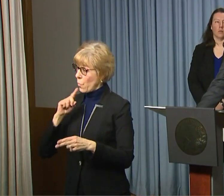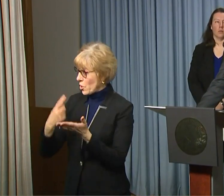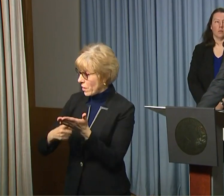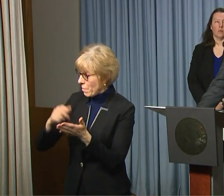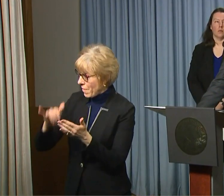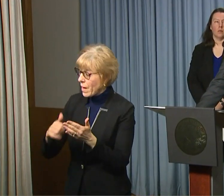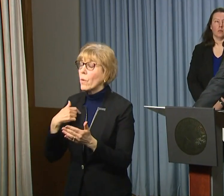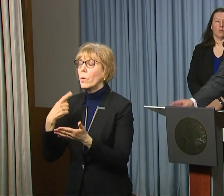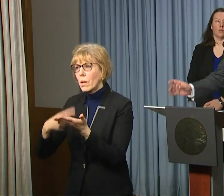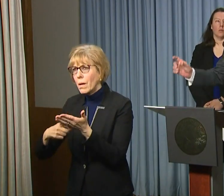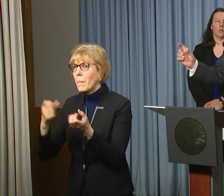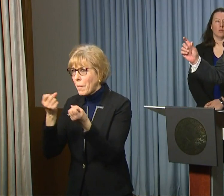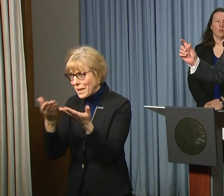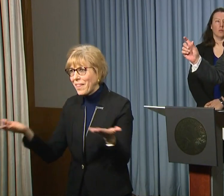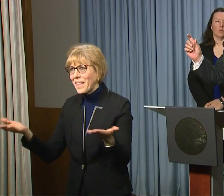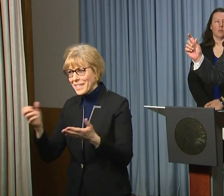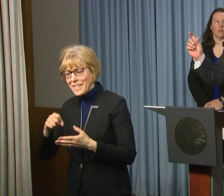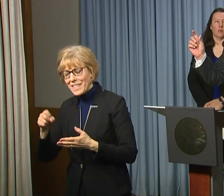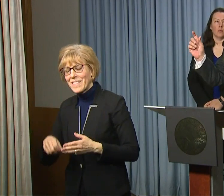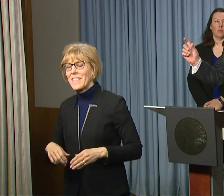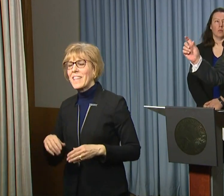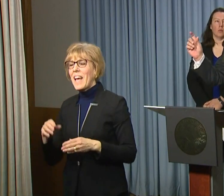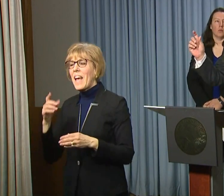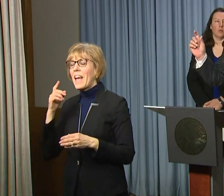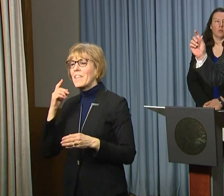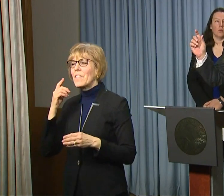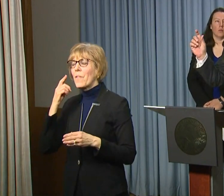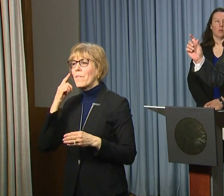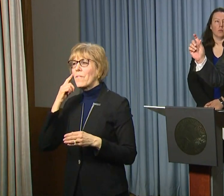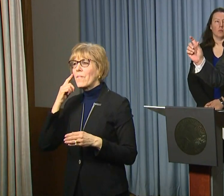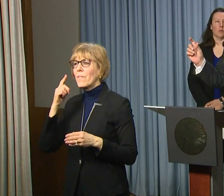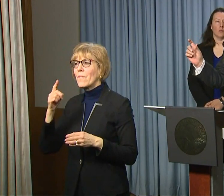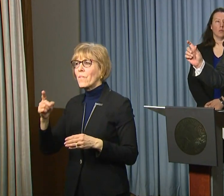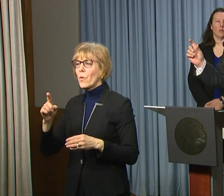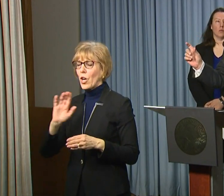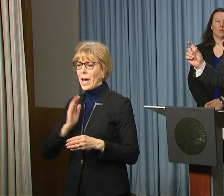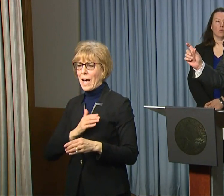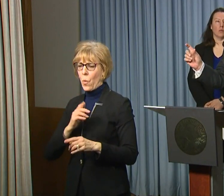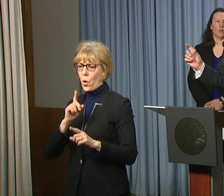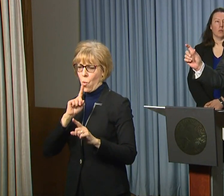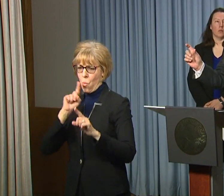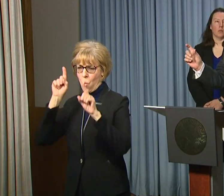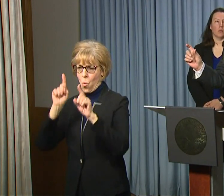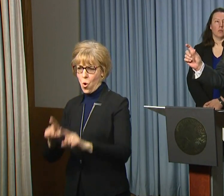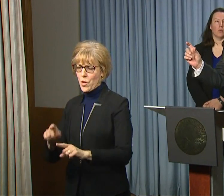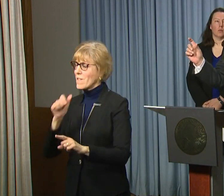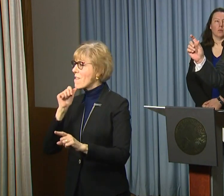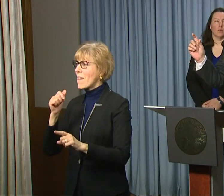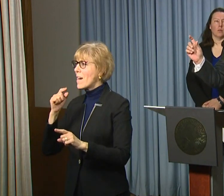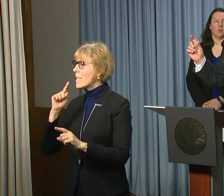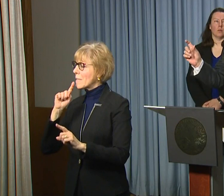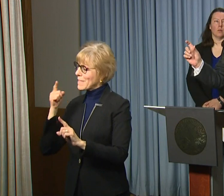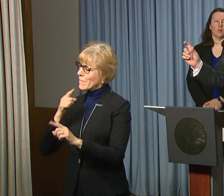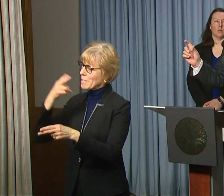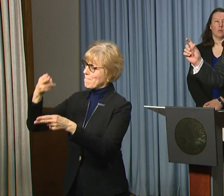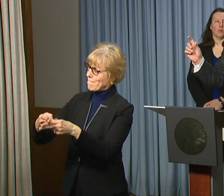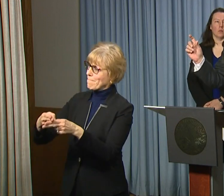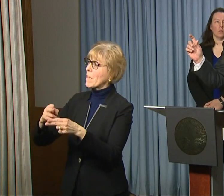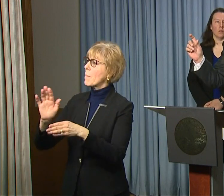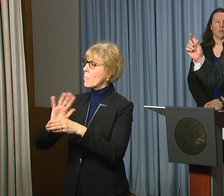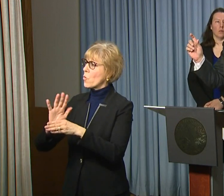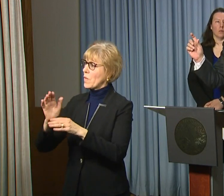things. And for those, the order does not specifically call them out, so there are no orders